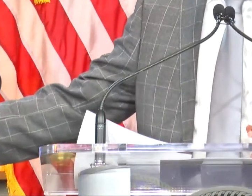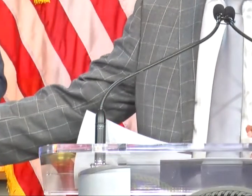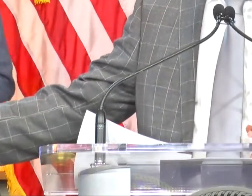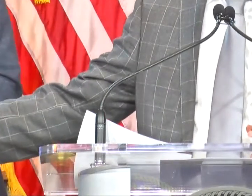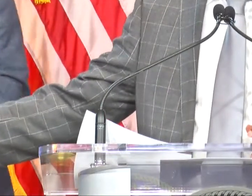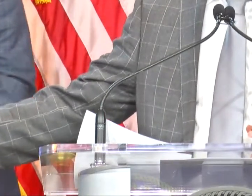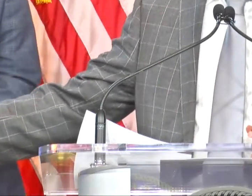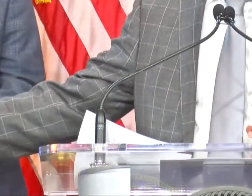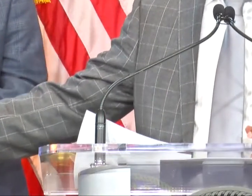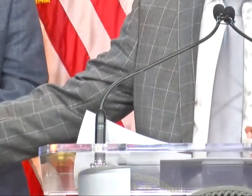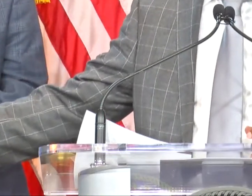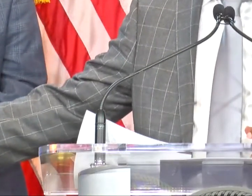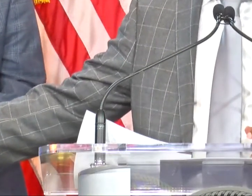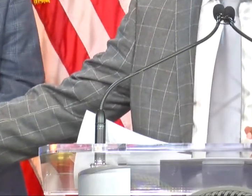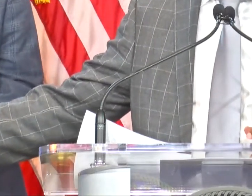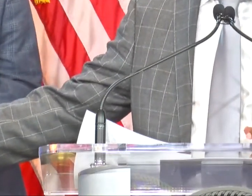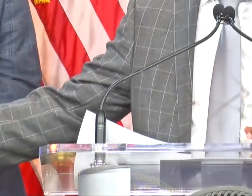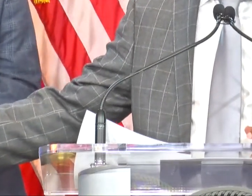closer.